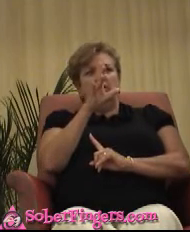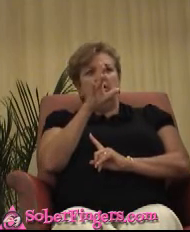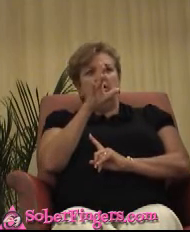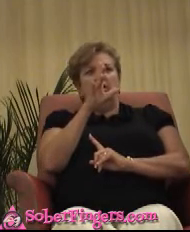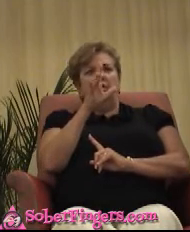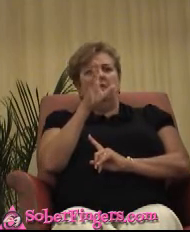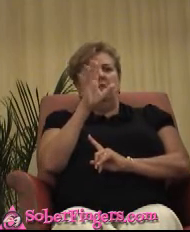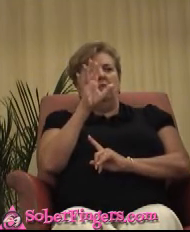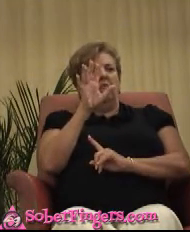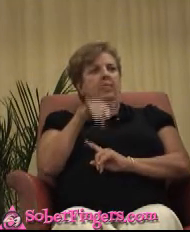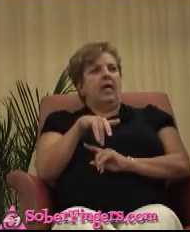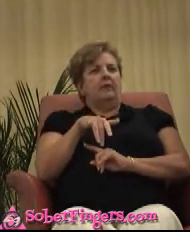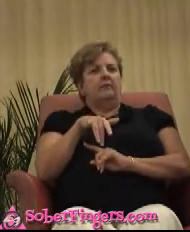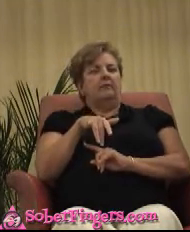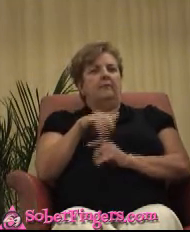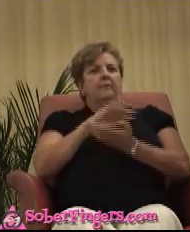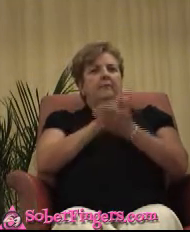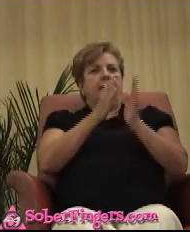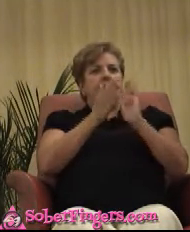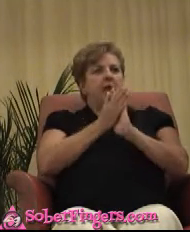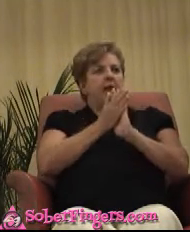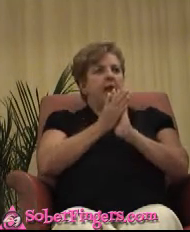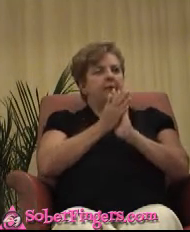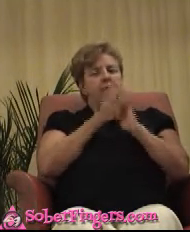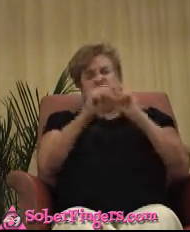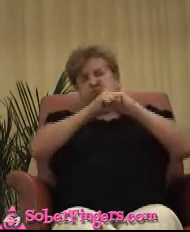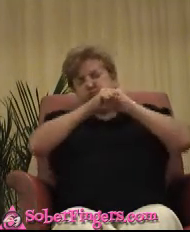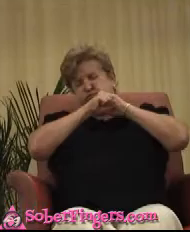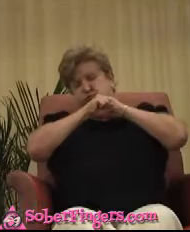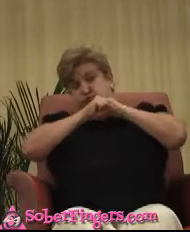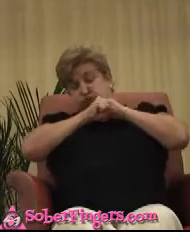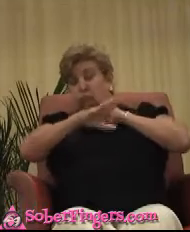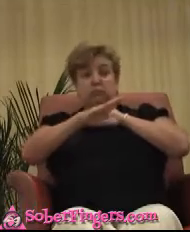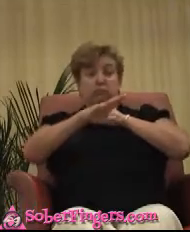all the media to the point where I will become a national disgrace,